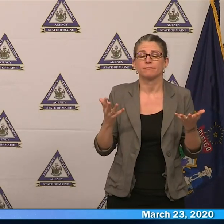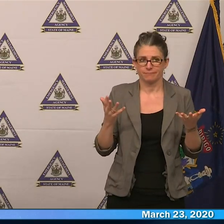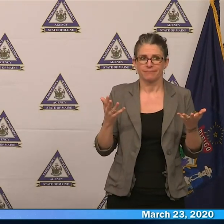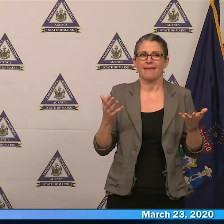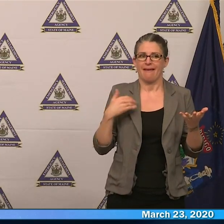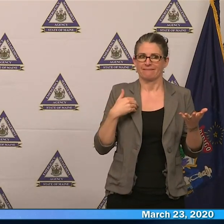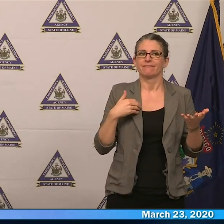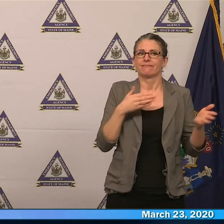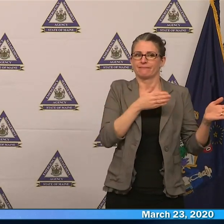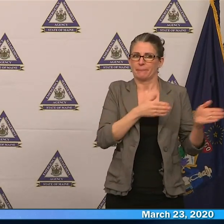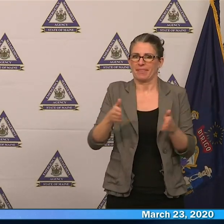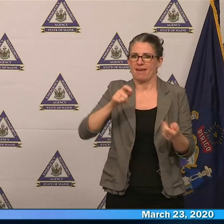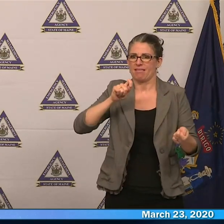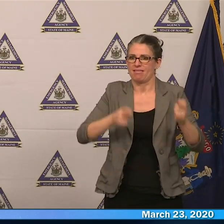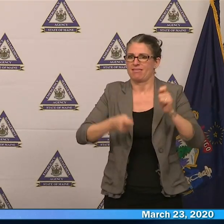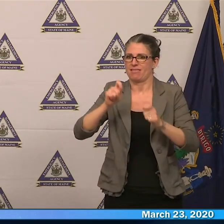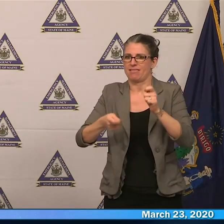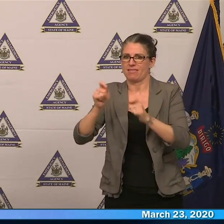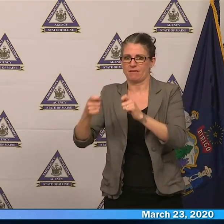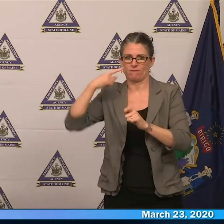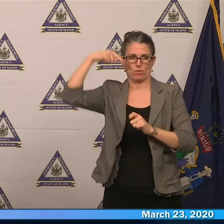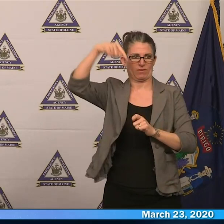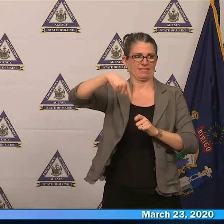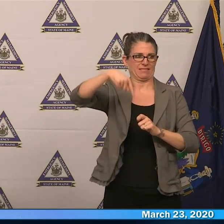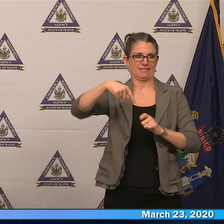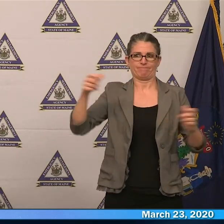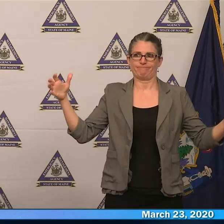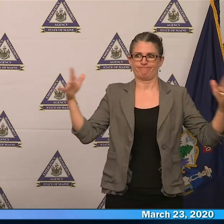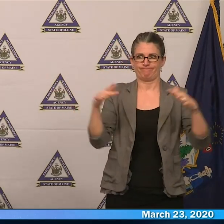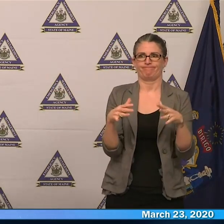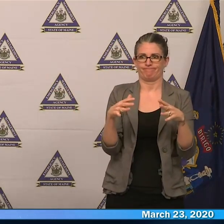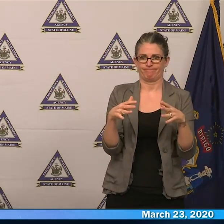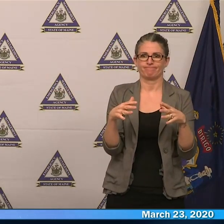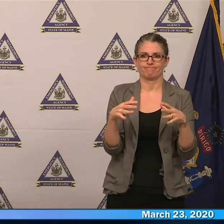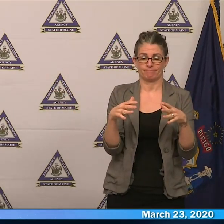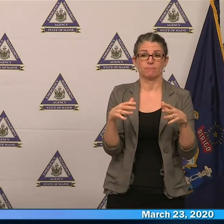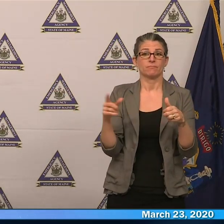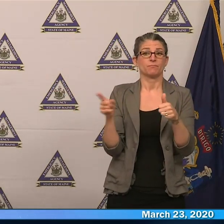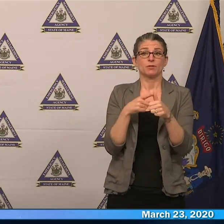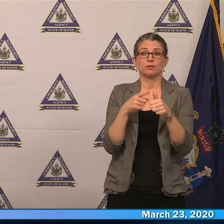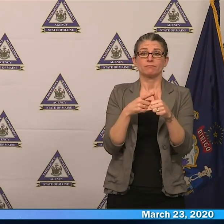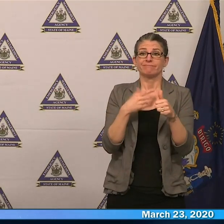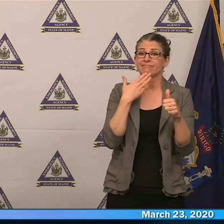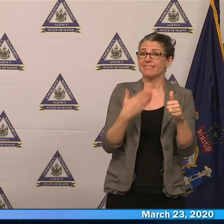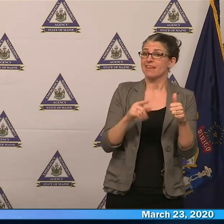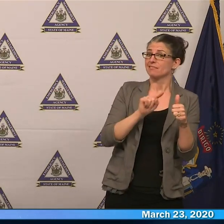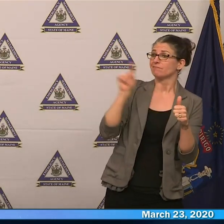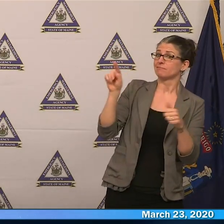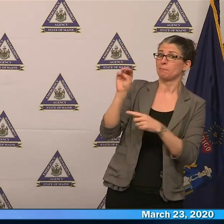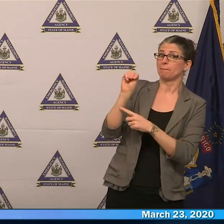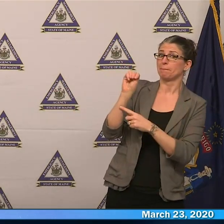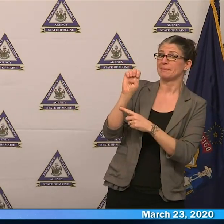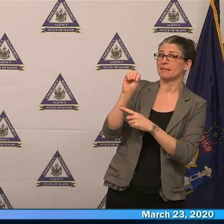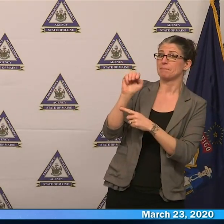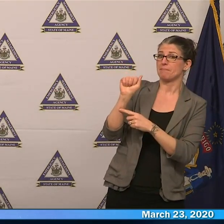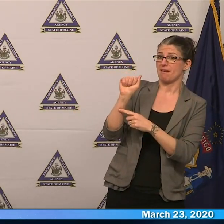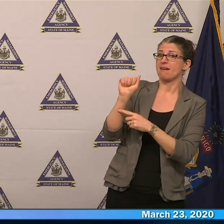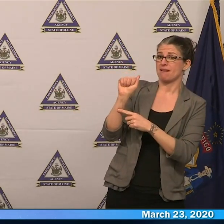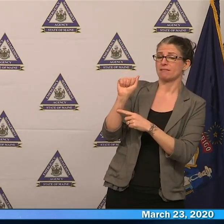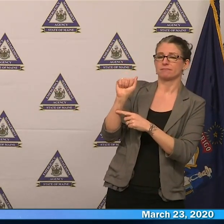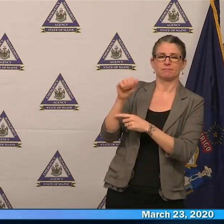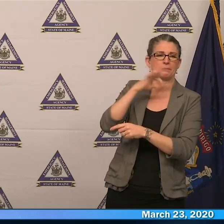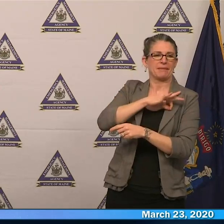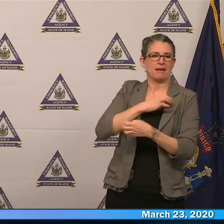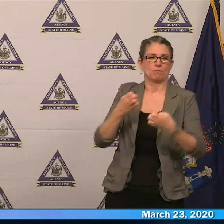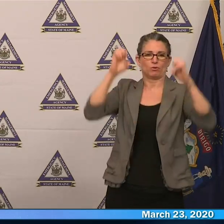to the layout. The first is I'd like to thank our colleagues here at the Maine Emergency Management Agency for letting us use their